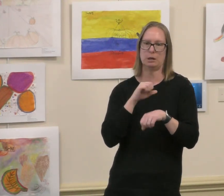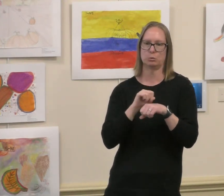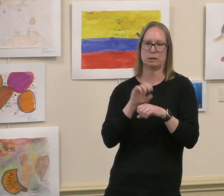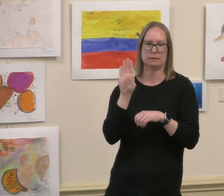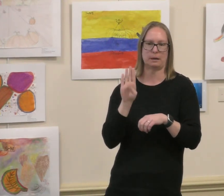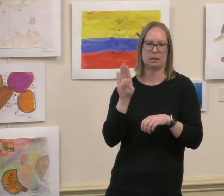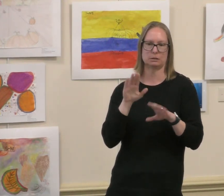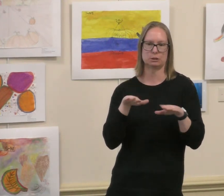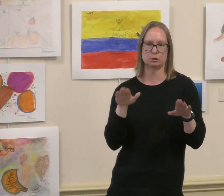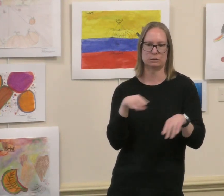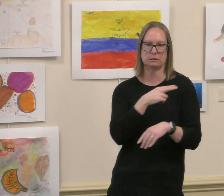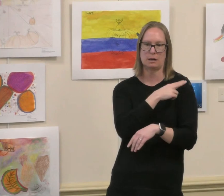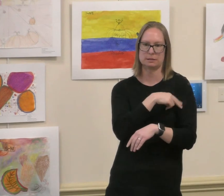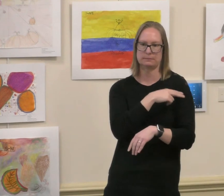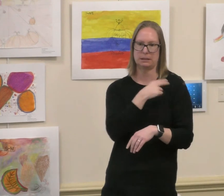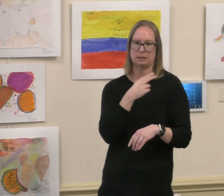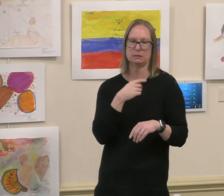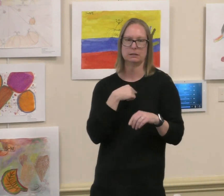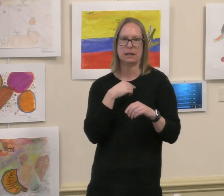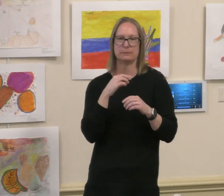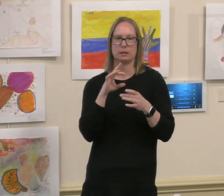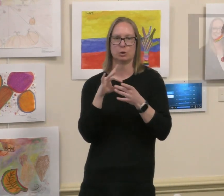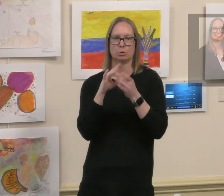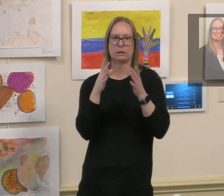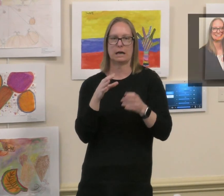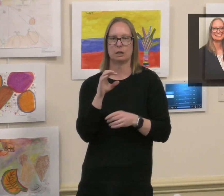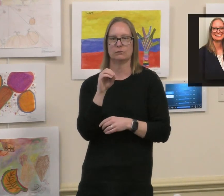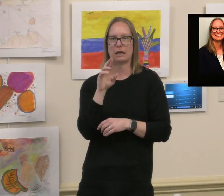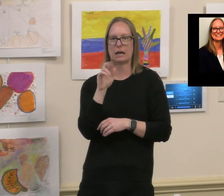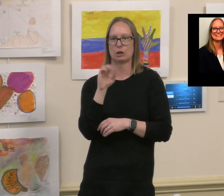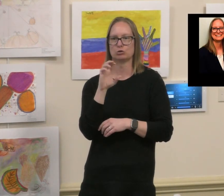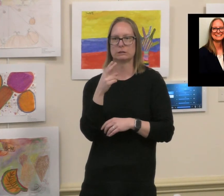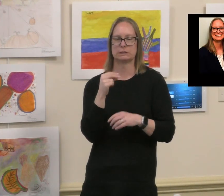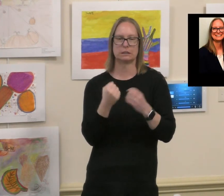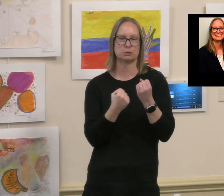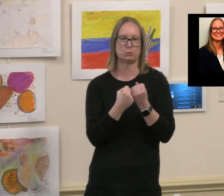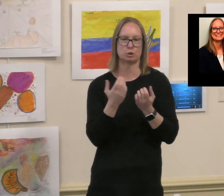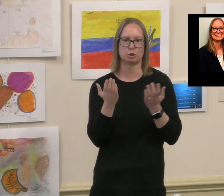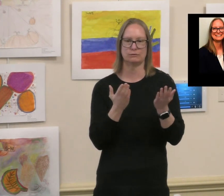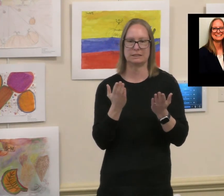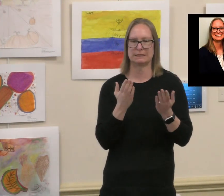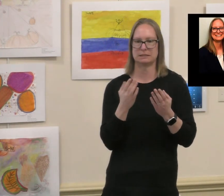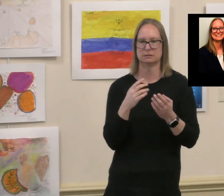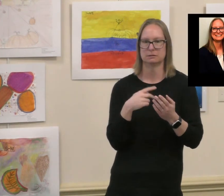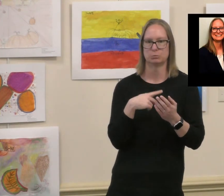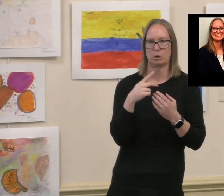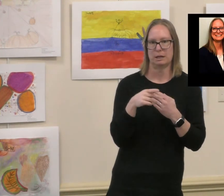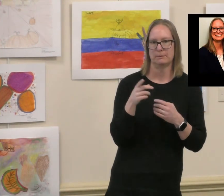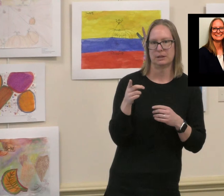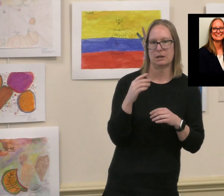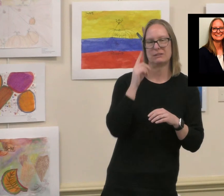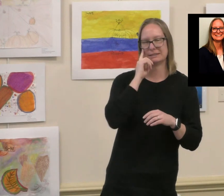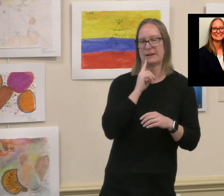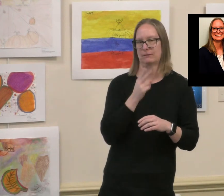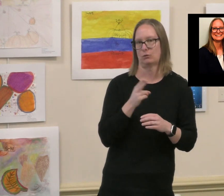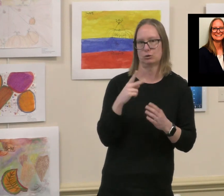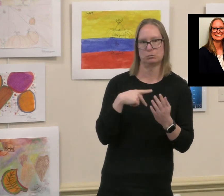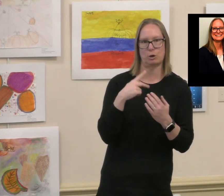My full-time job is at Boston Children's Hospital. I'm the coordinator of outreach and support services in the Deaf and Hard of